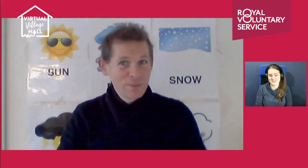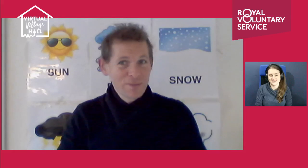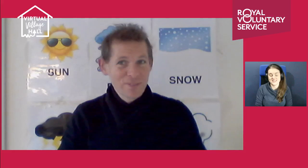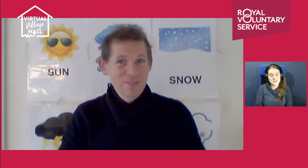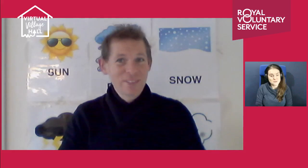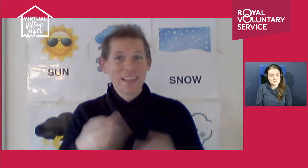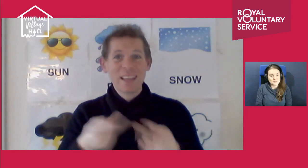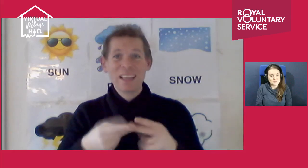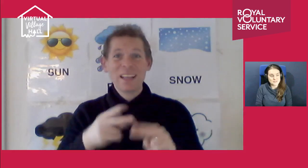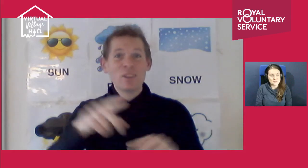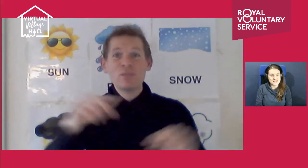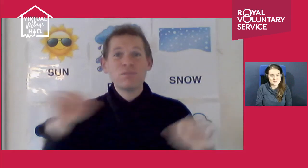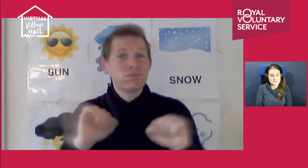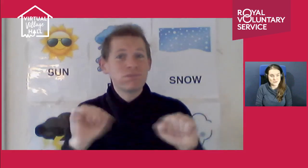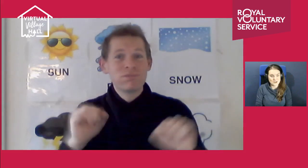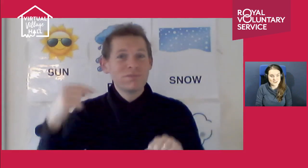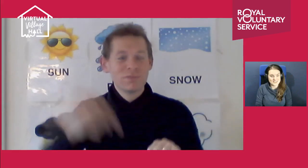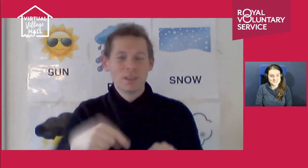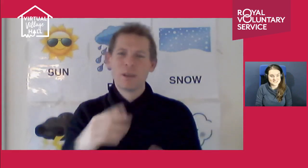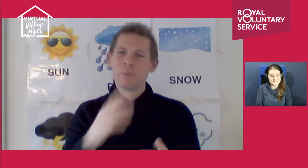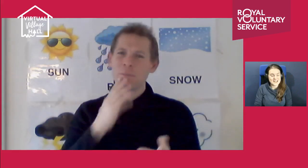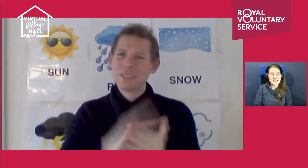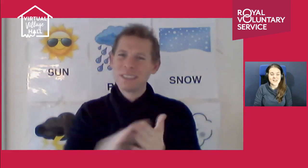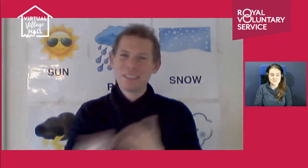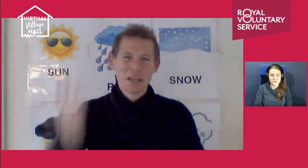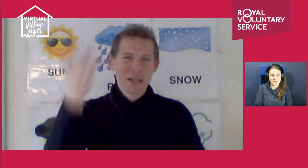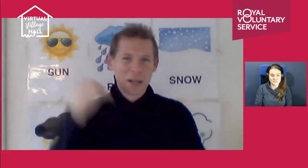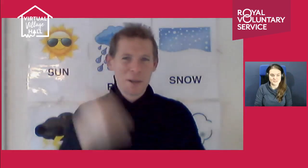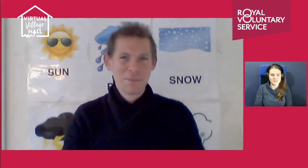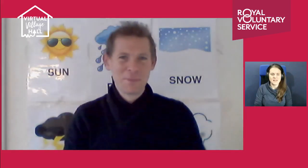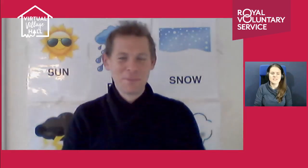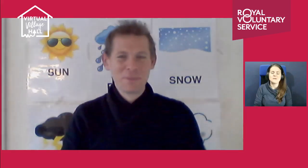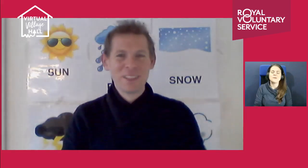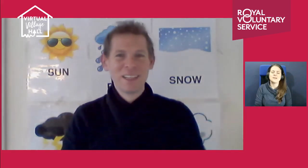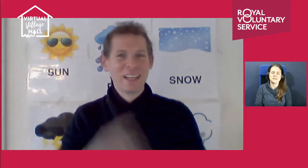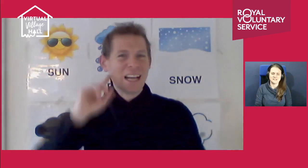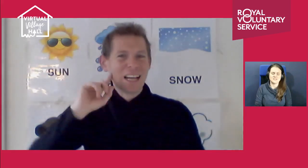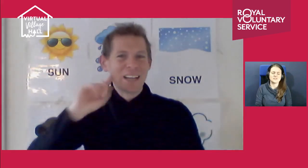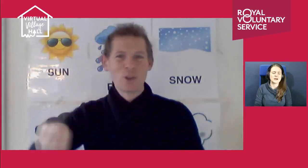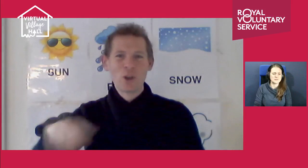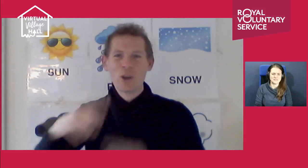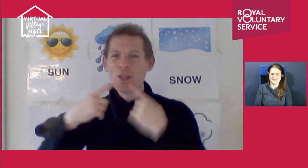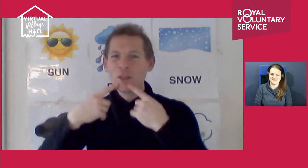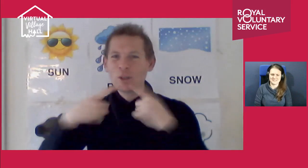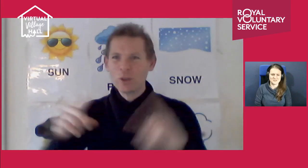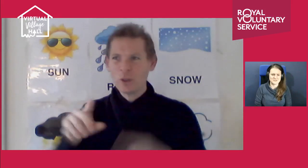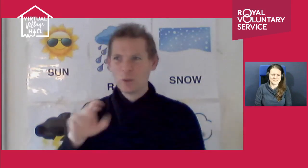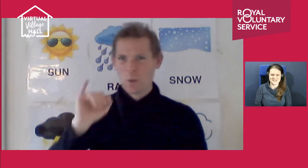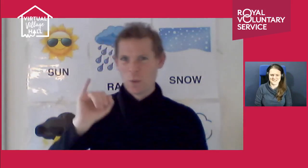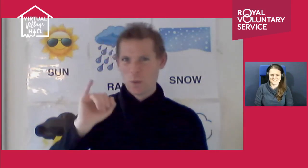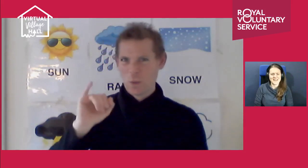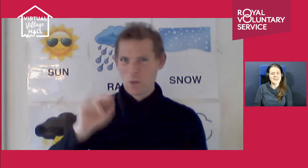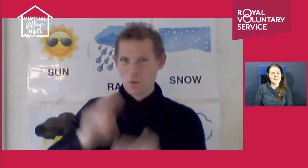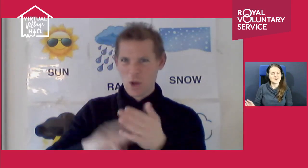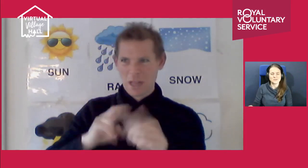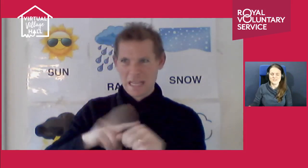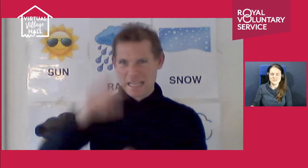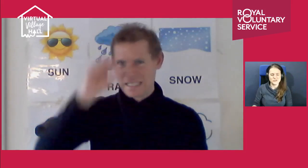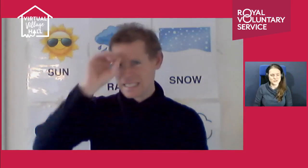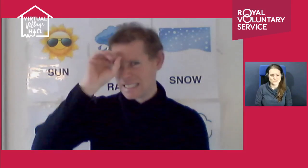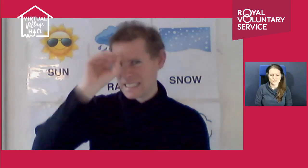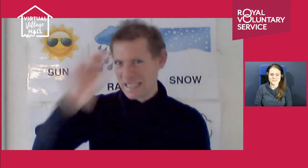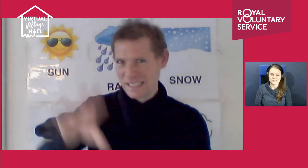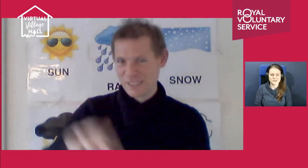Northern Ireland. Maybe some of you have been here before. I don't know. If you haven't, then please do come and visit us in Northern Ireland. Ignore